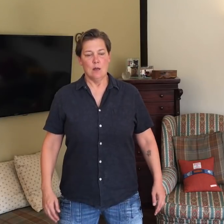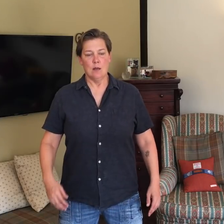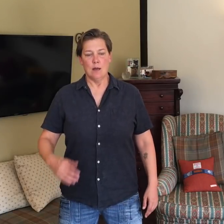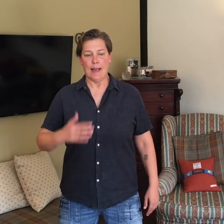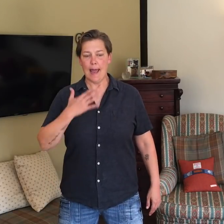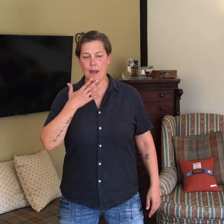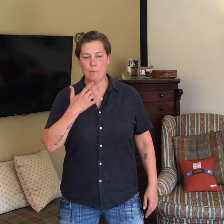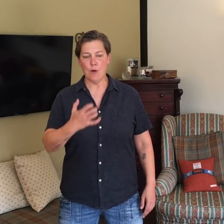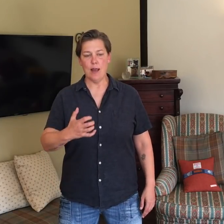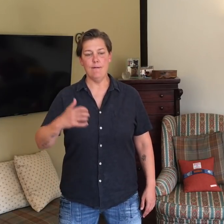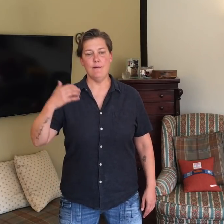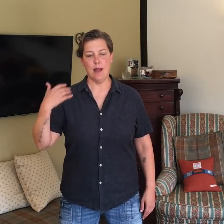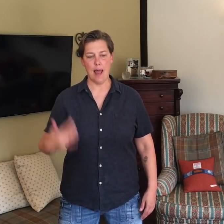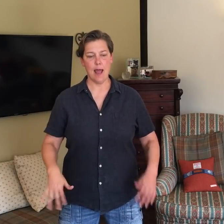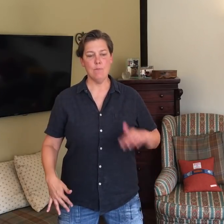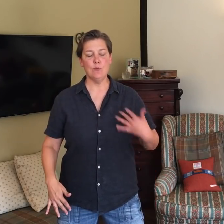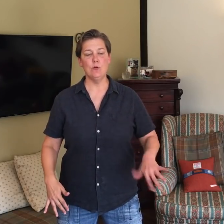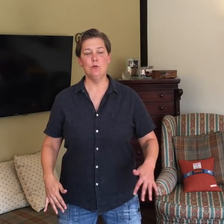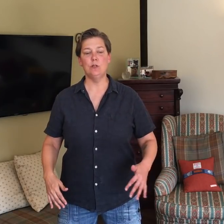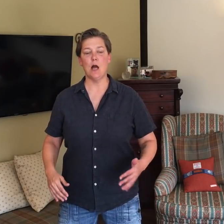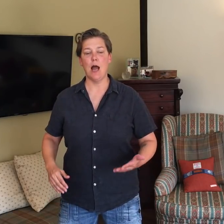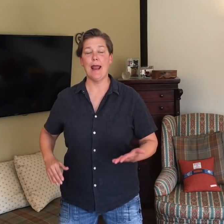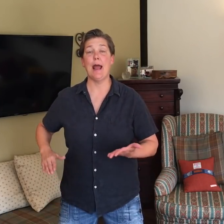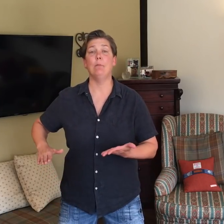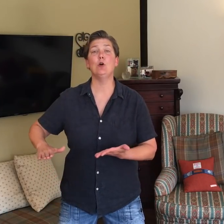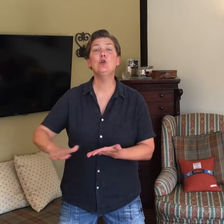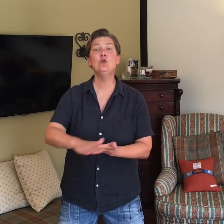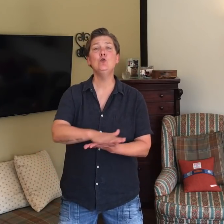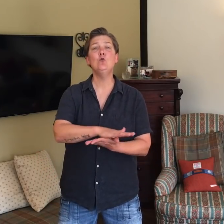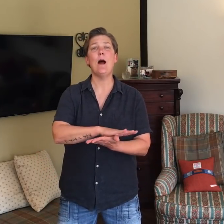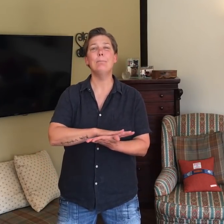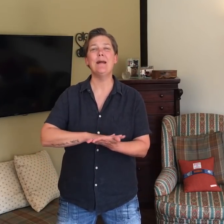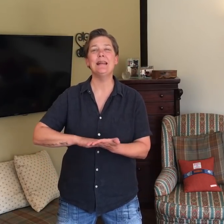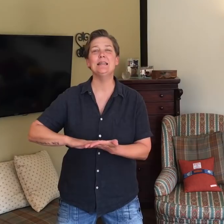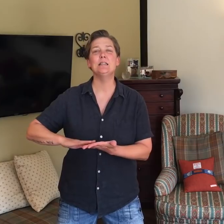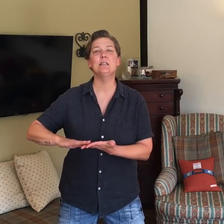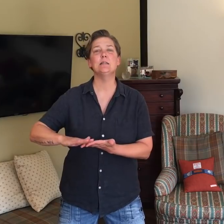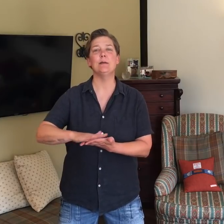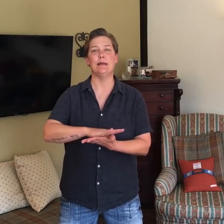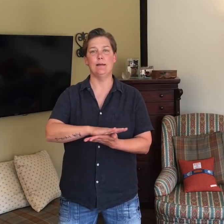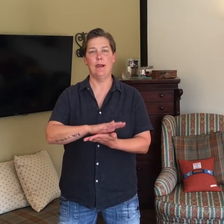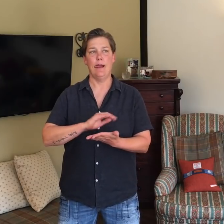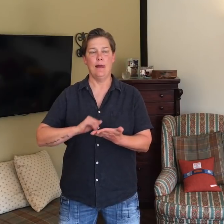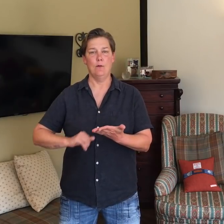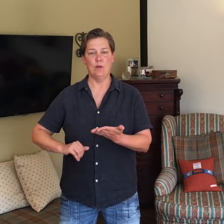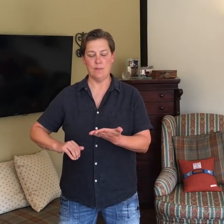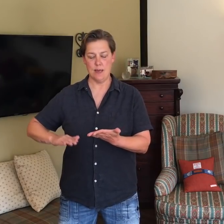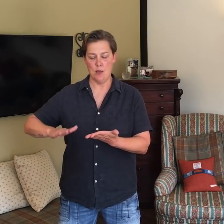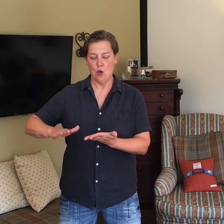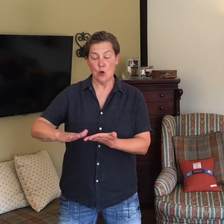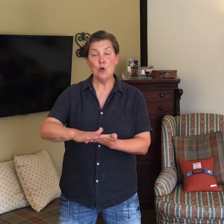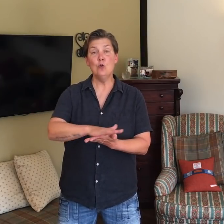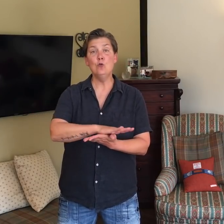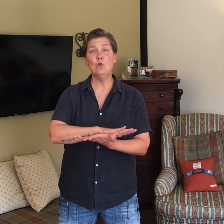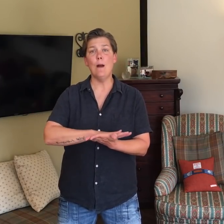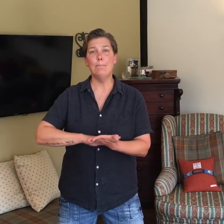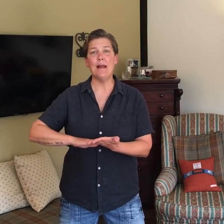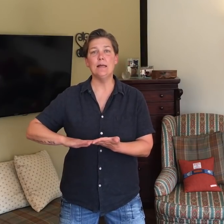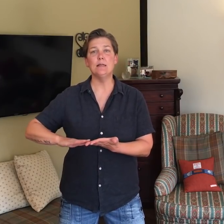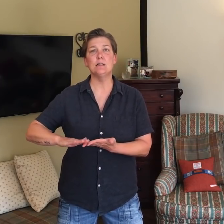I am brave, I am bruised, I am who I'm meant to be. With me? Who I'm meant to be.